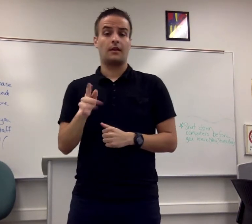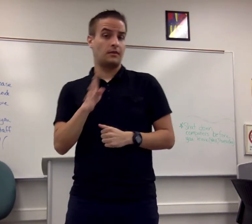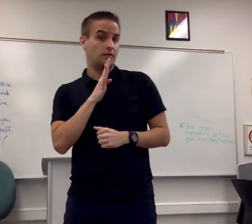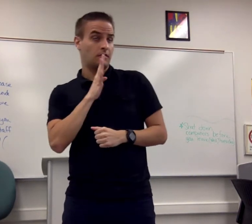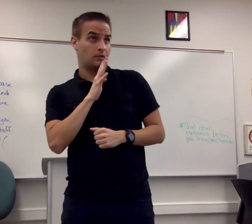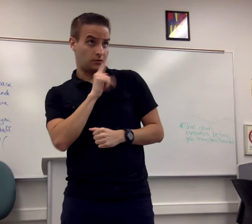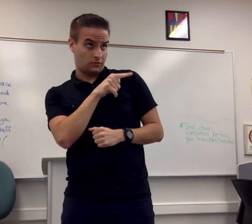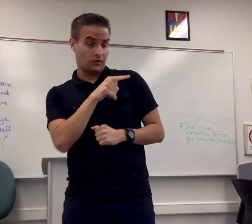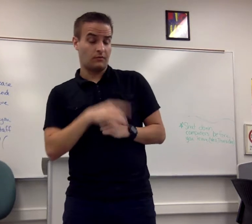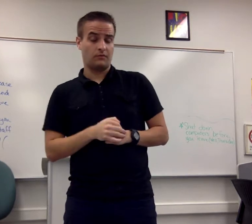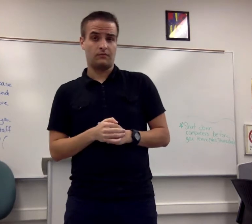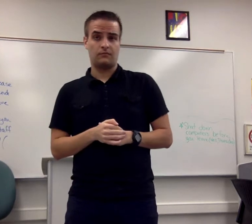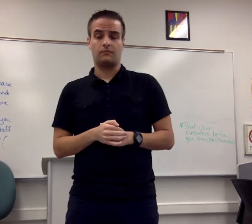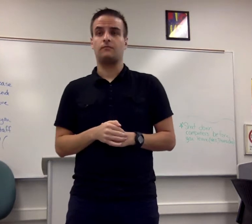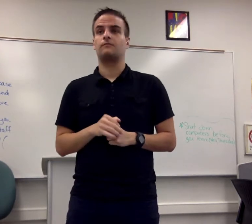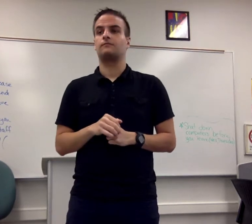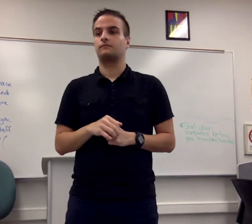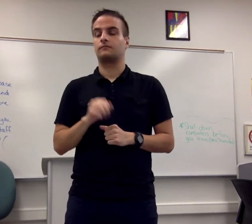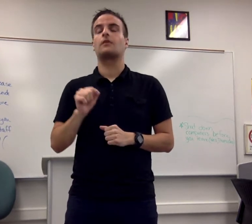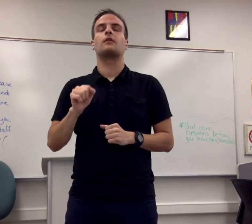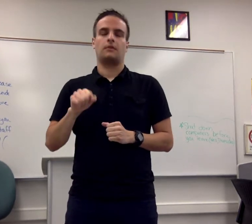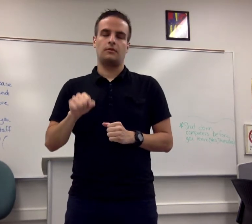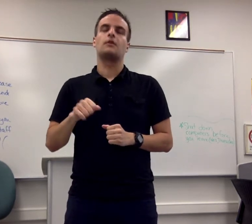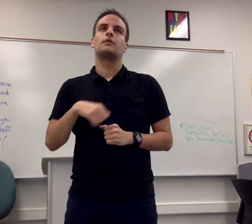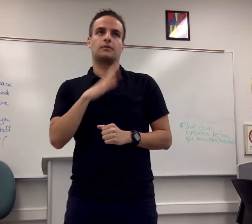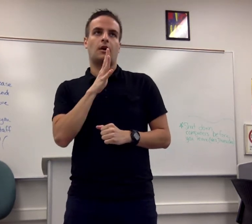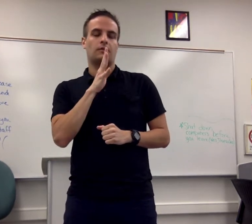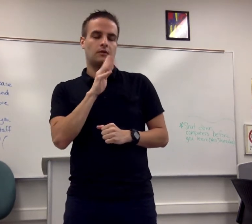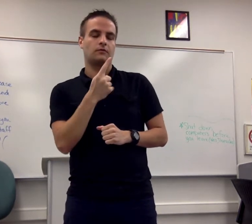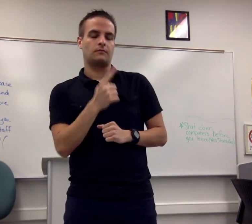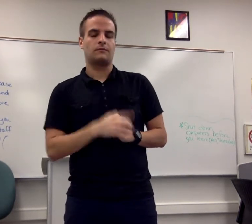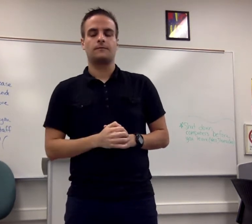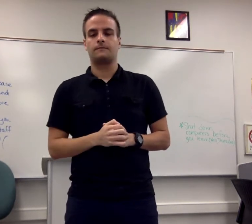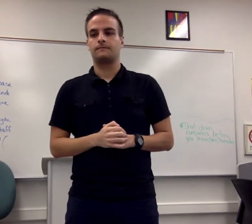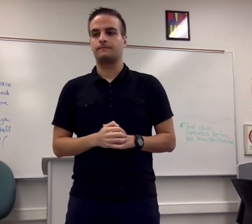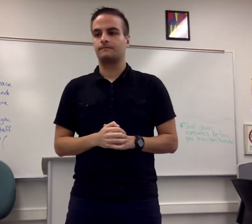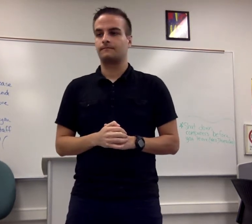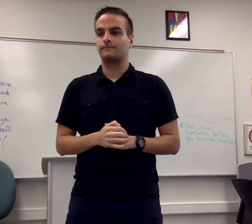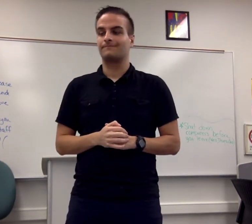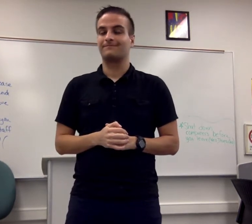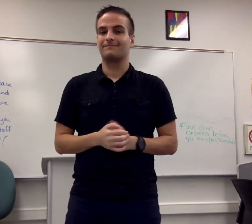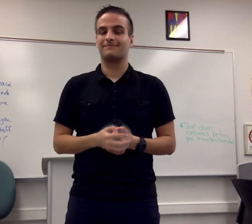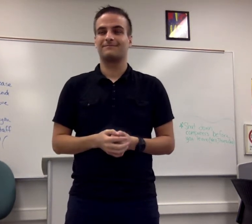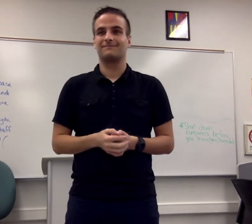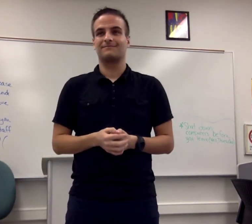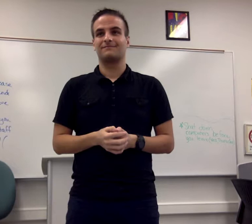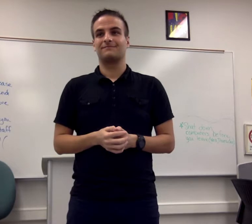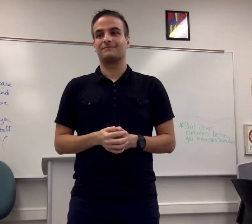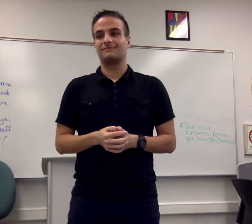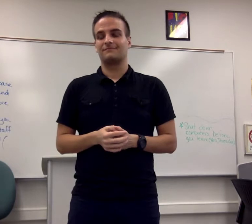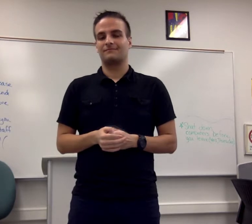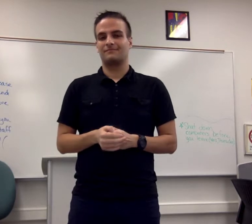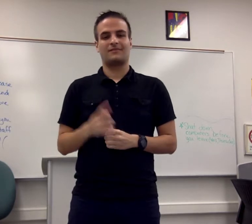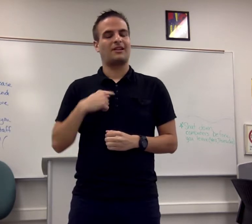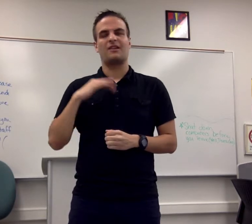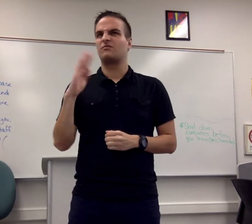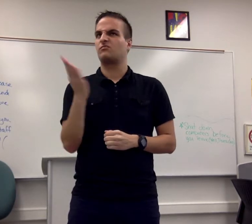I did have a talk. Yes, I had a talk with them afterwards. I mean, it's probably someone that I will never work with ever again